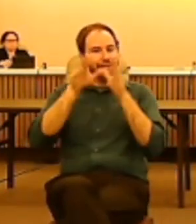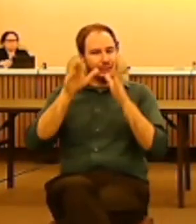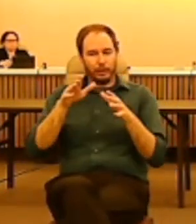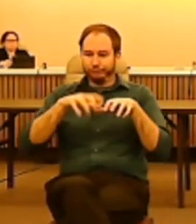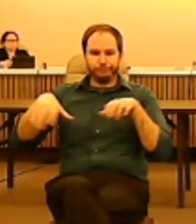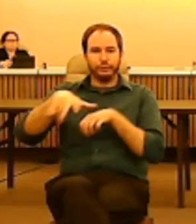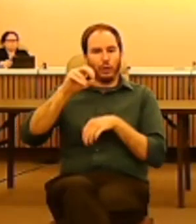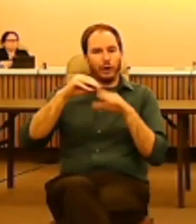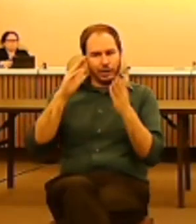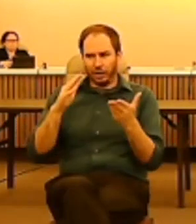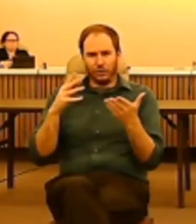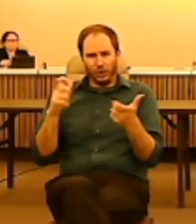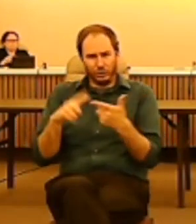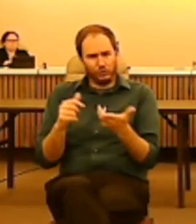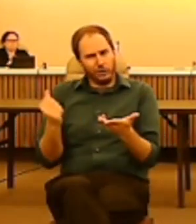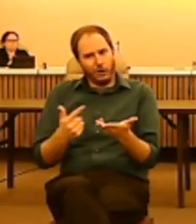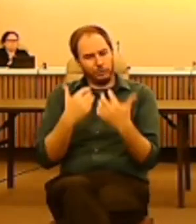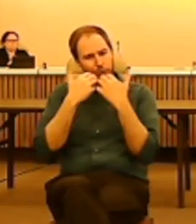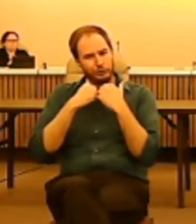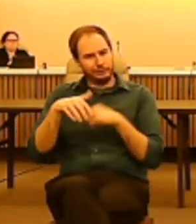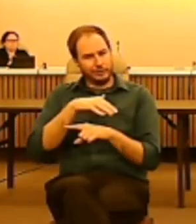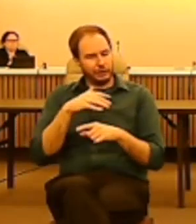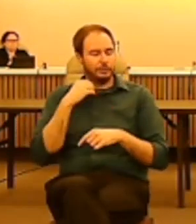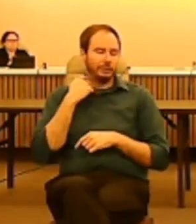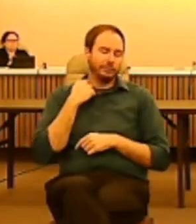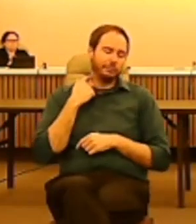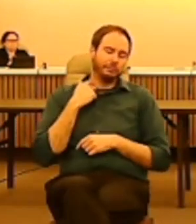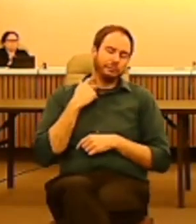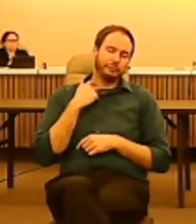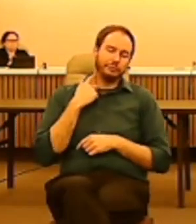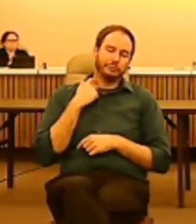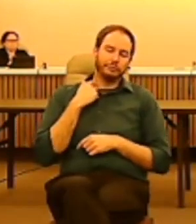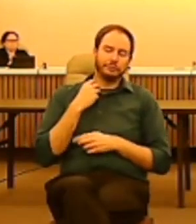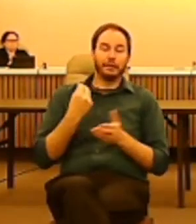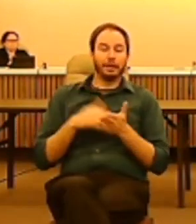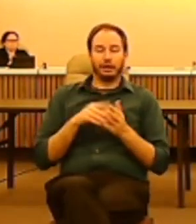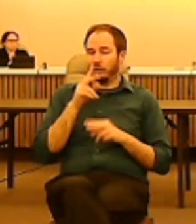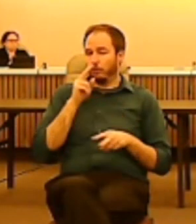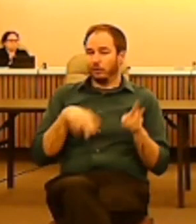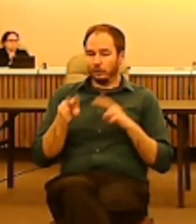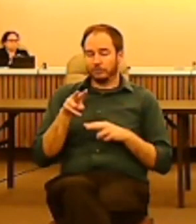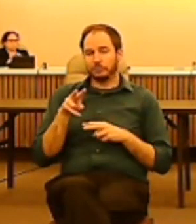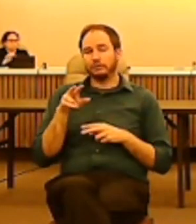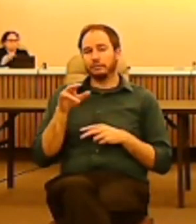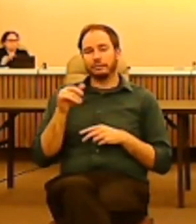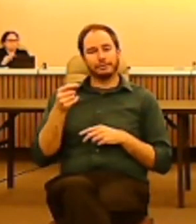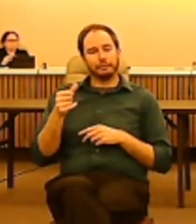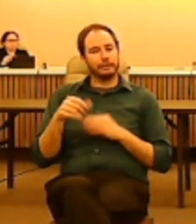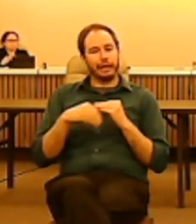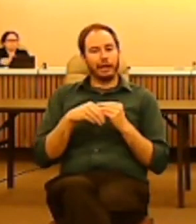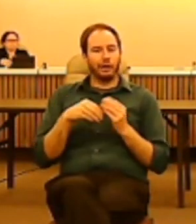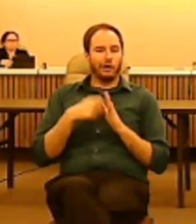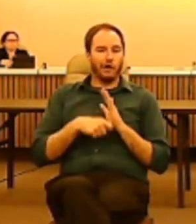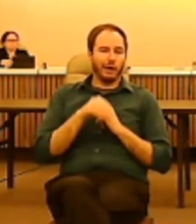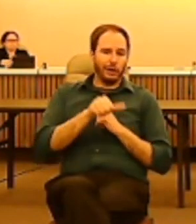remodel or an expansion on their current house. I just, when you look at it again, the slight additional cost for a new